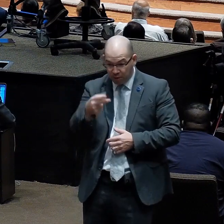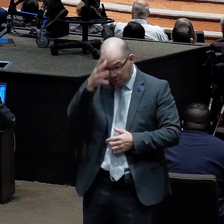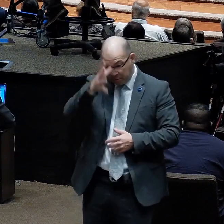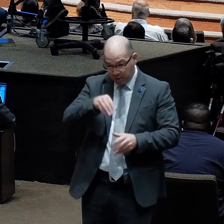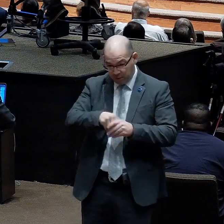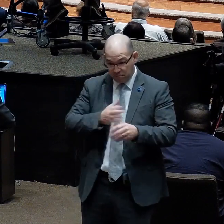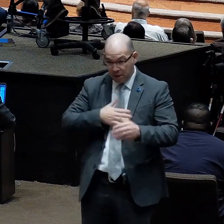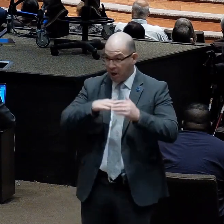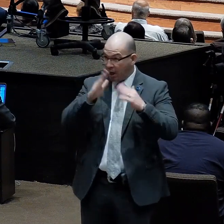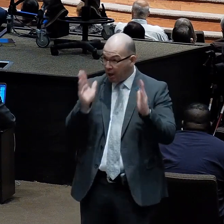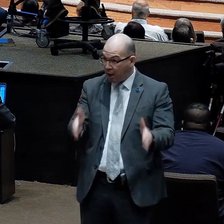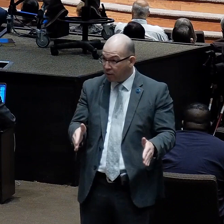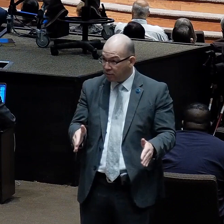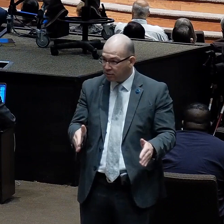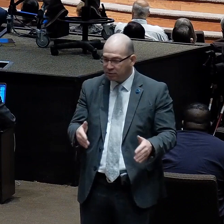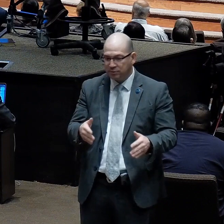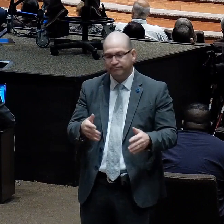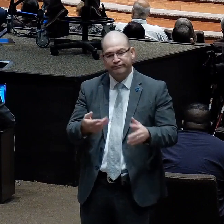I just began talking to him.